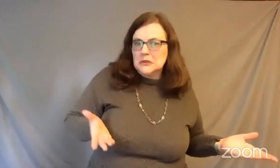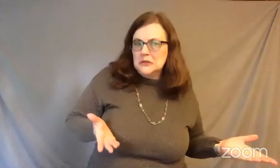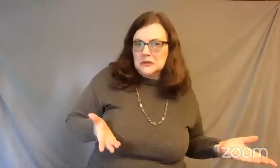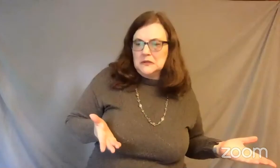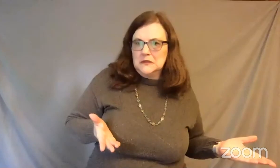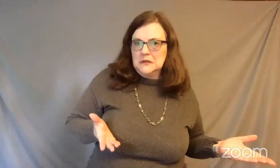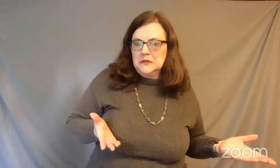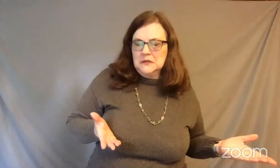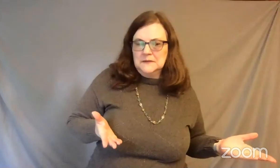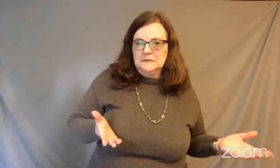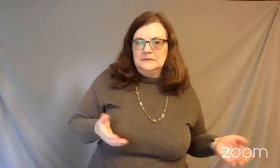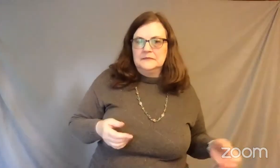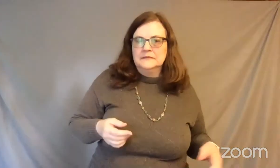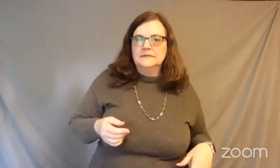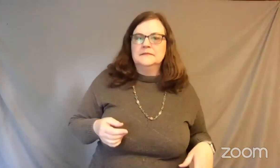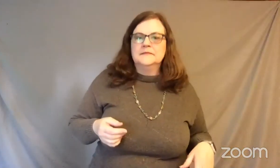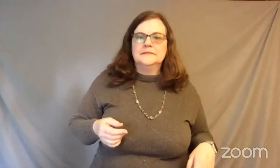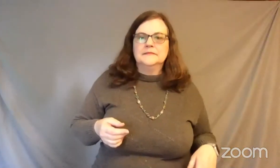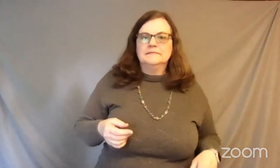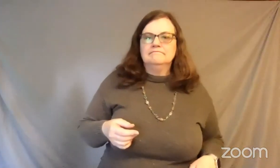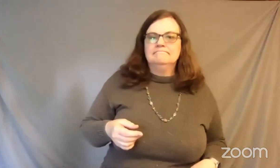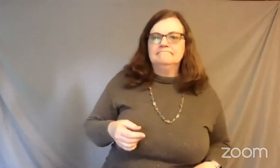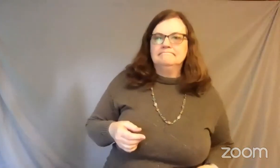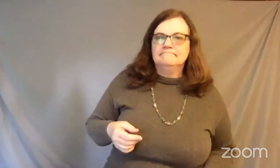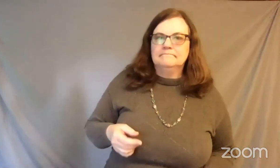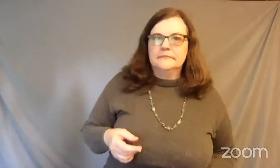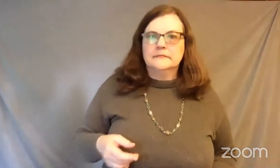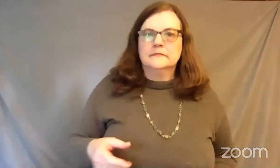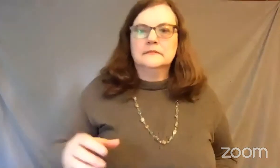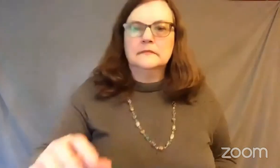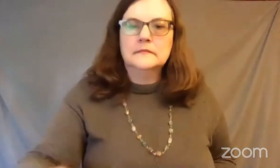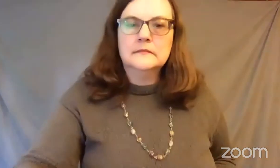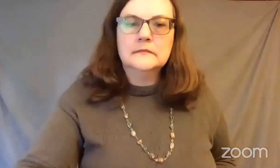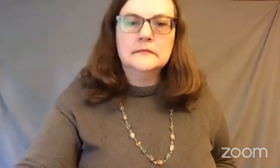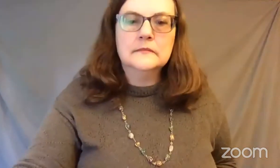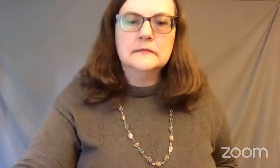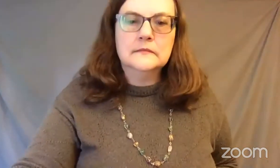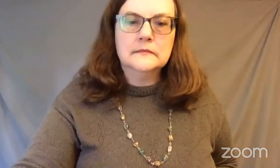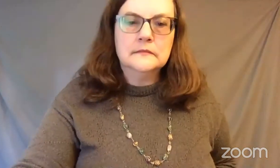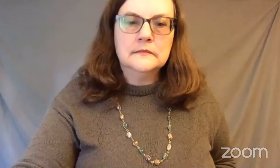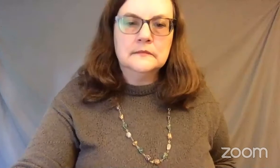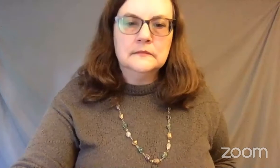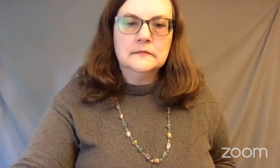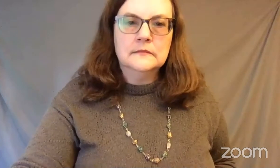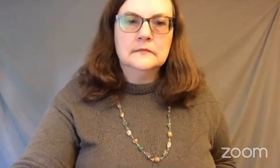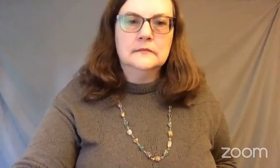And it seems that, at least in our data, children between the ages of 2 and 3 are not using pointing to point to people.